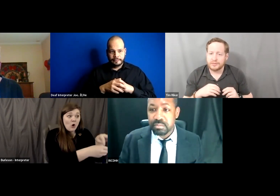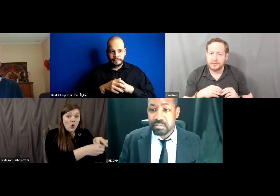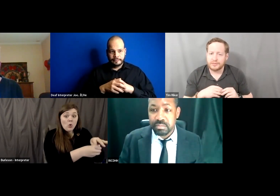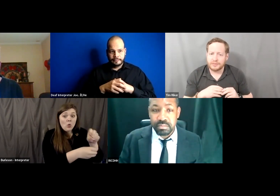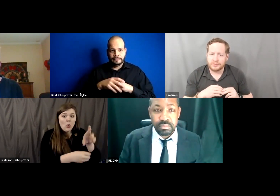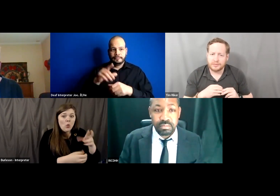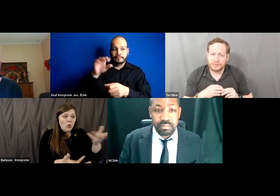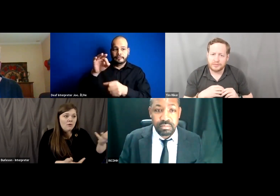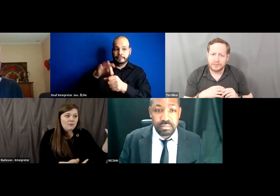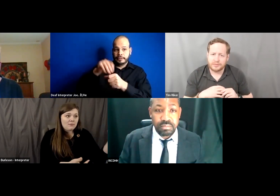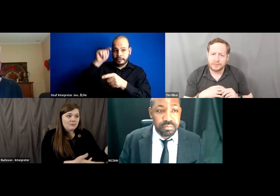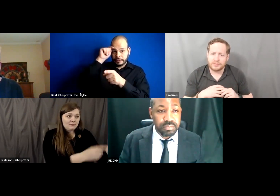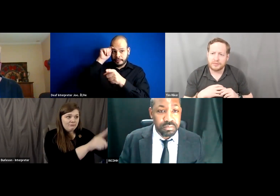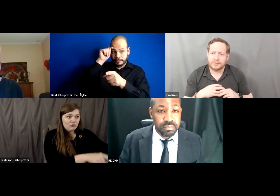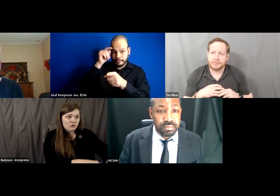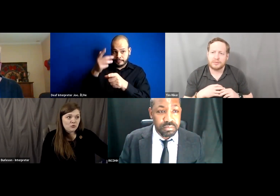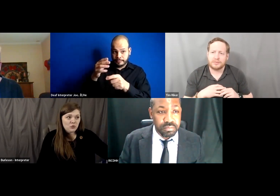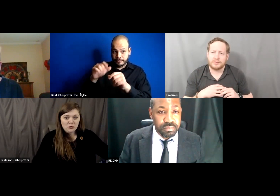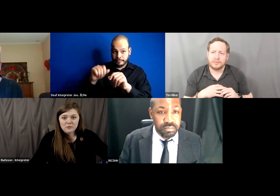will be sent out as a doodle poll?